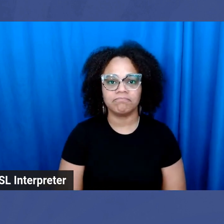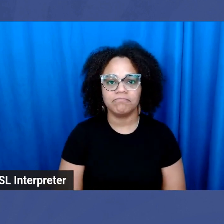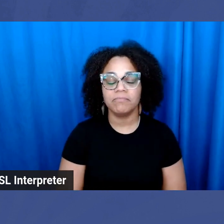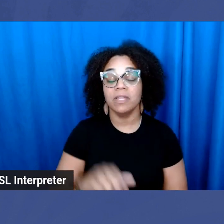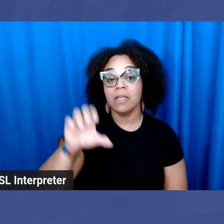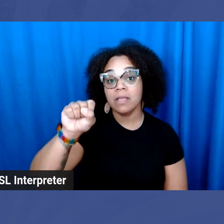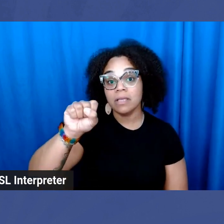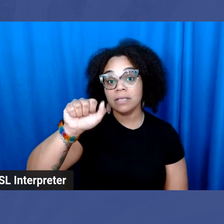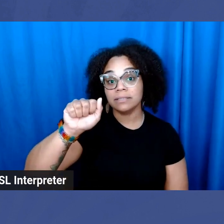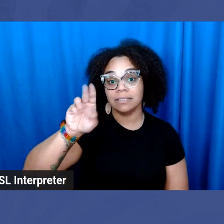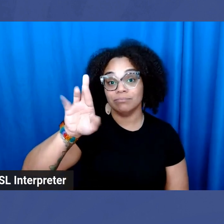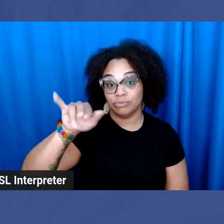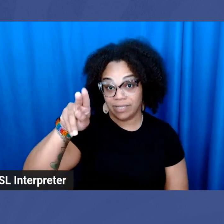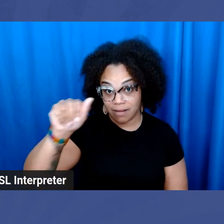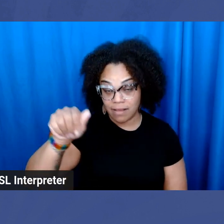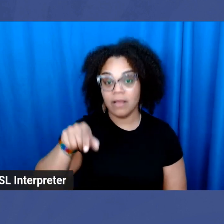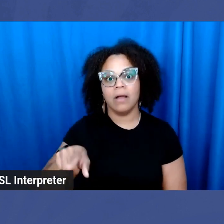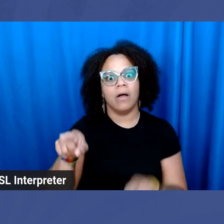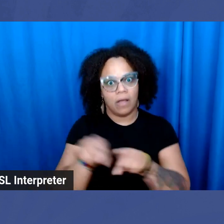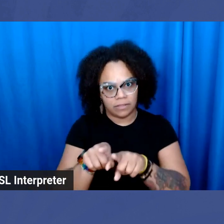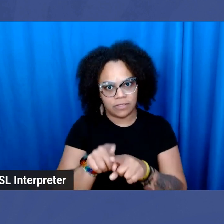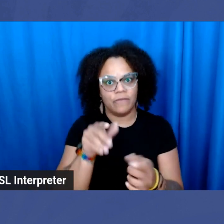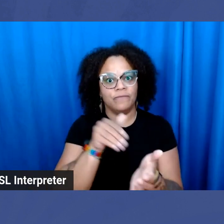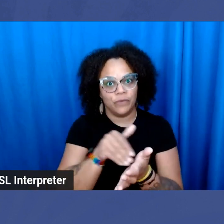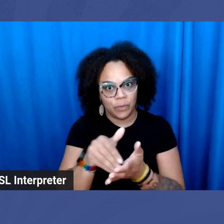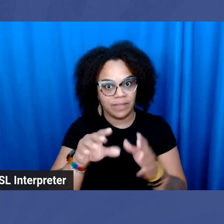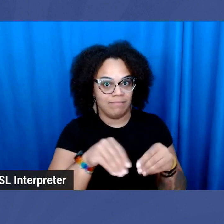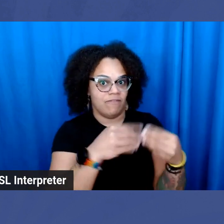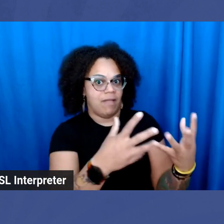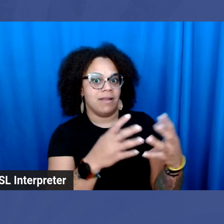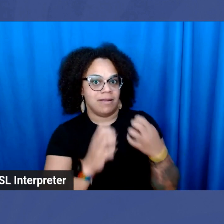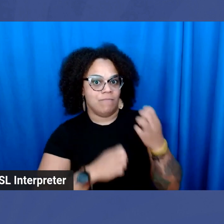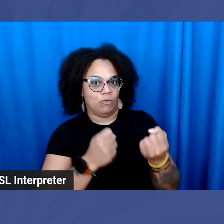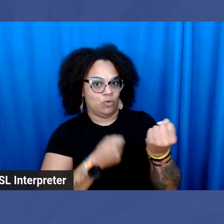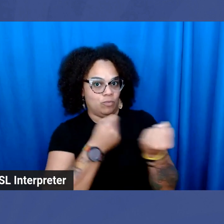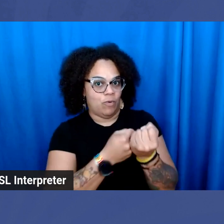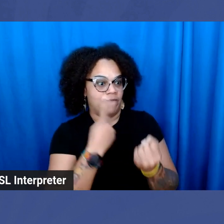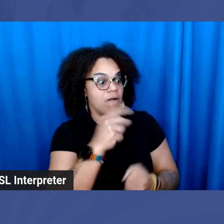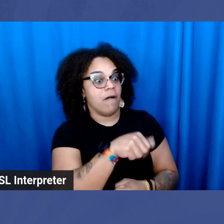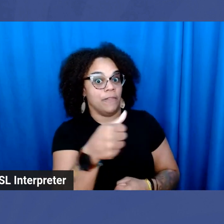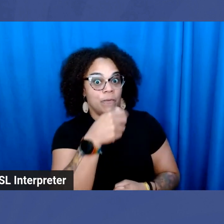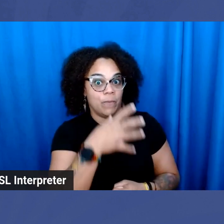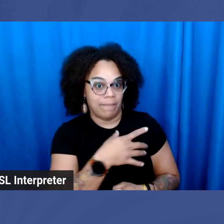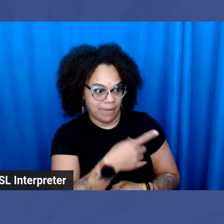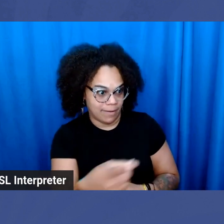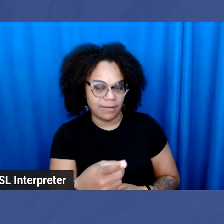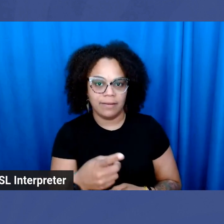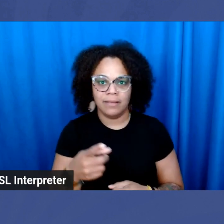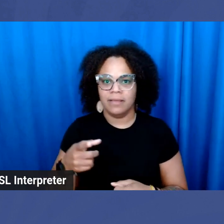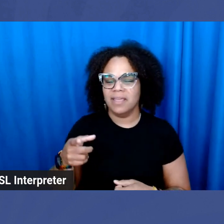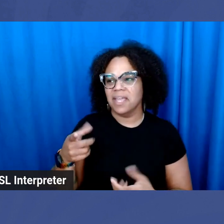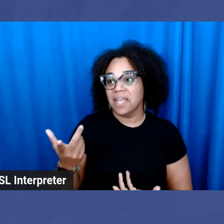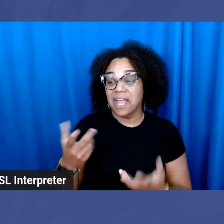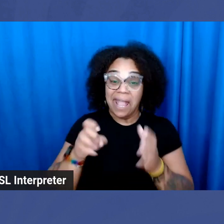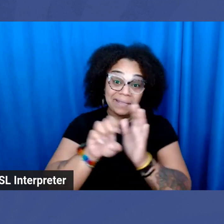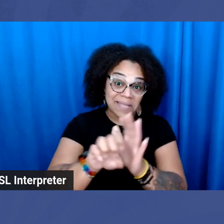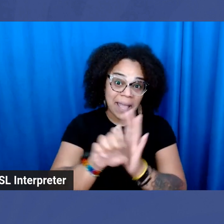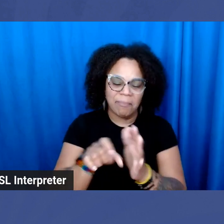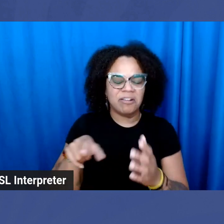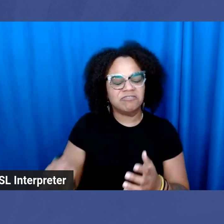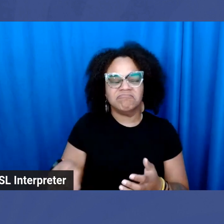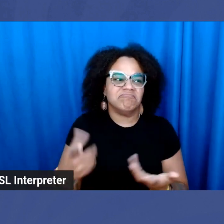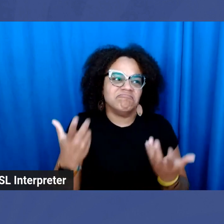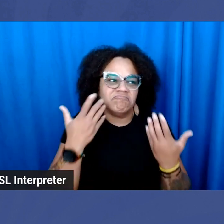Sabrina also frequently reciprocated emotional support for other women at the dungeon, although she could not come up with a specific